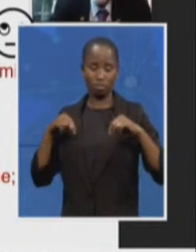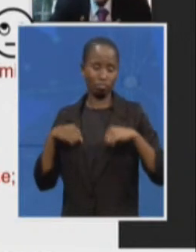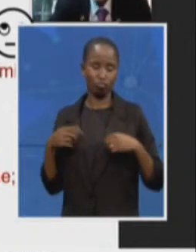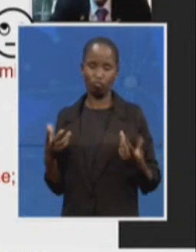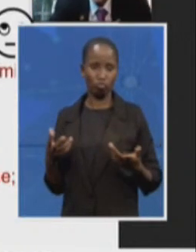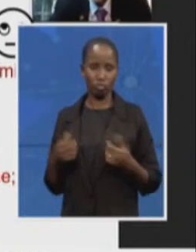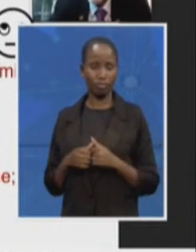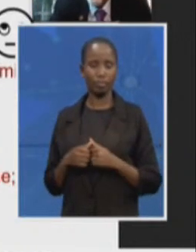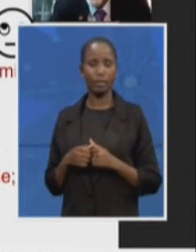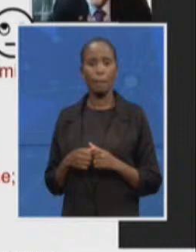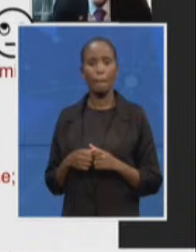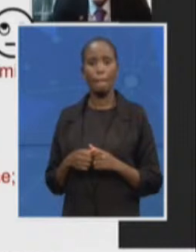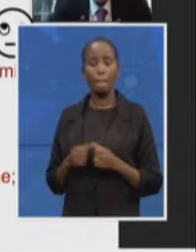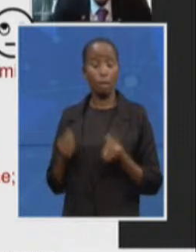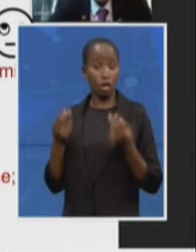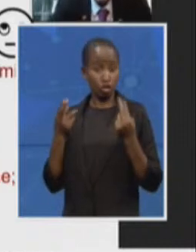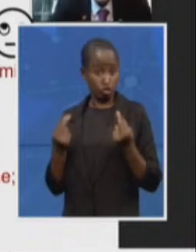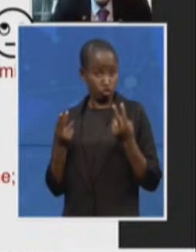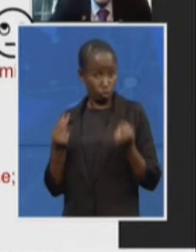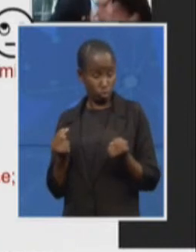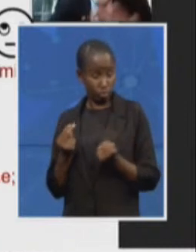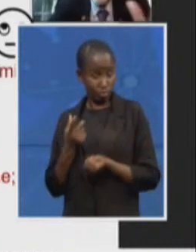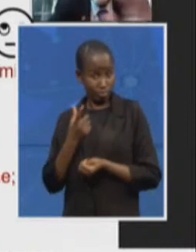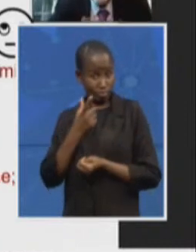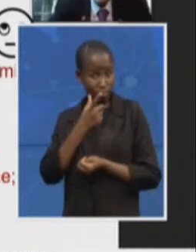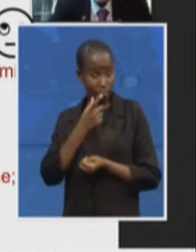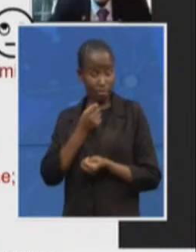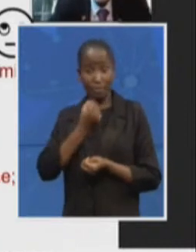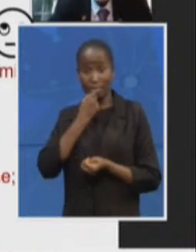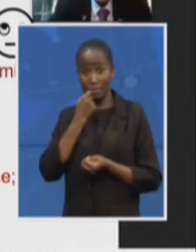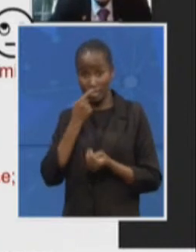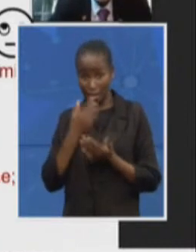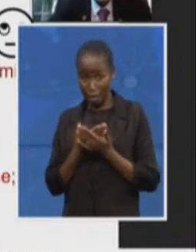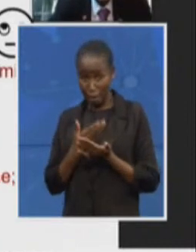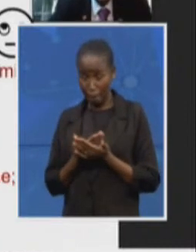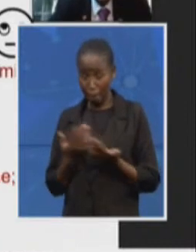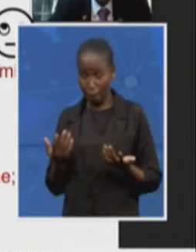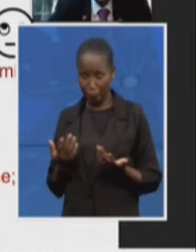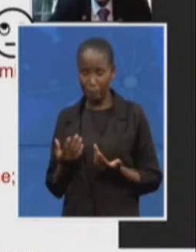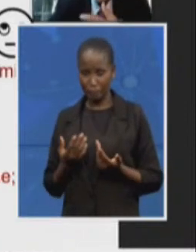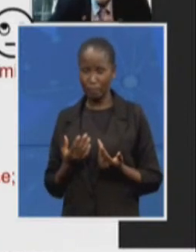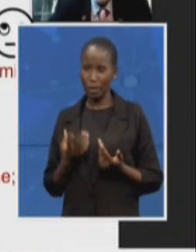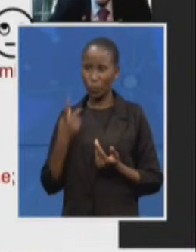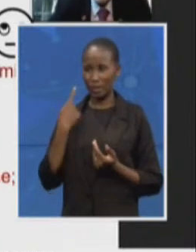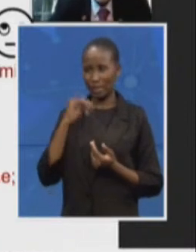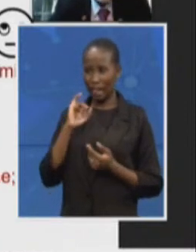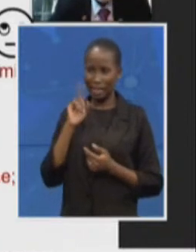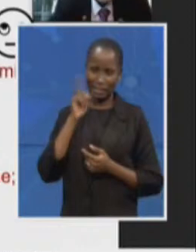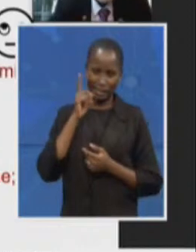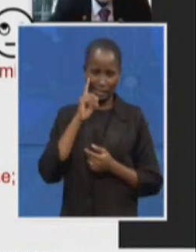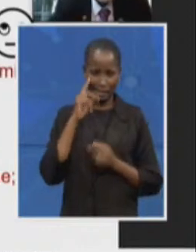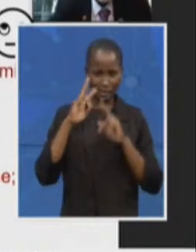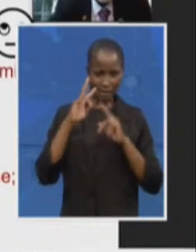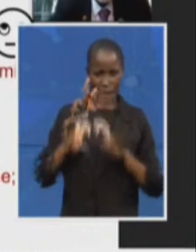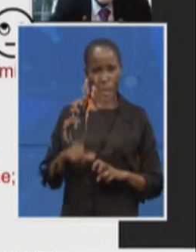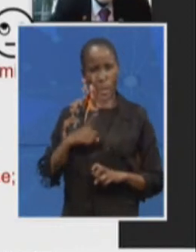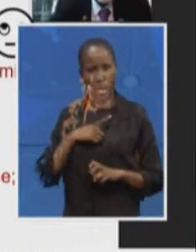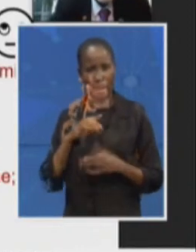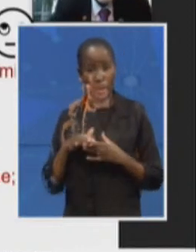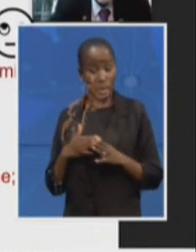like Paxlovid. I won't go into that because that's more complicated to share with you, and I can always cover that